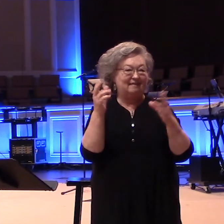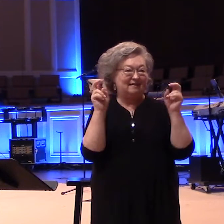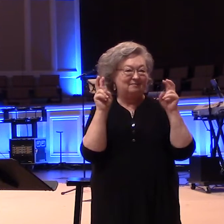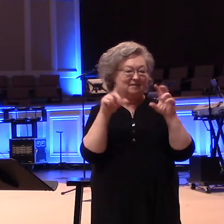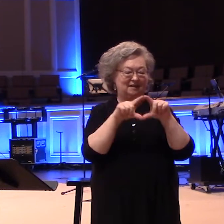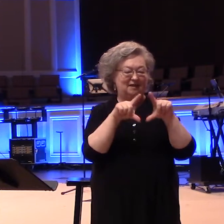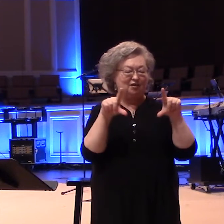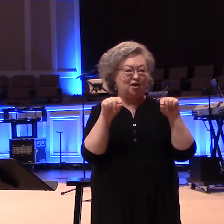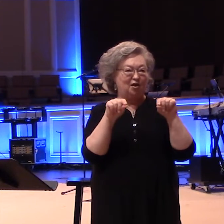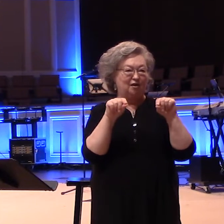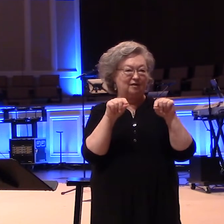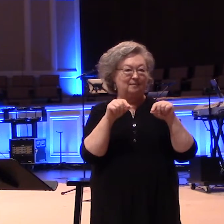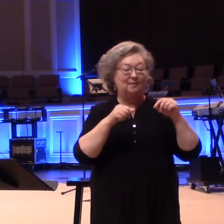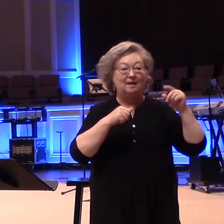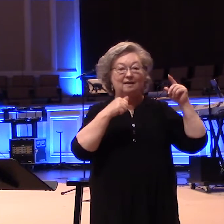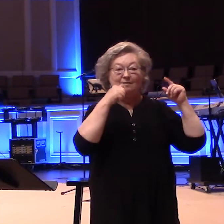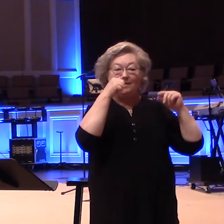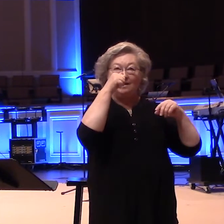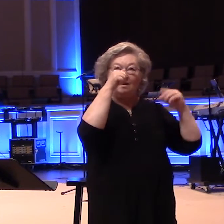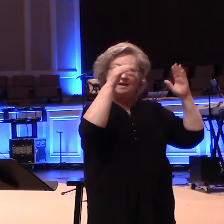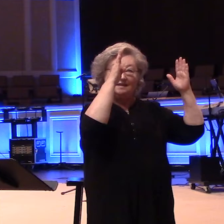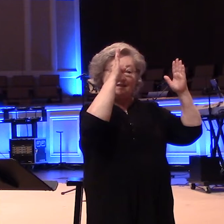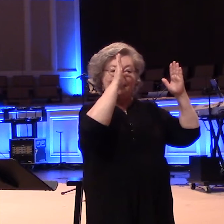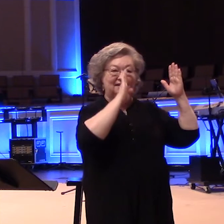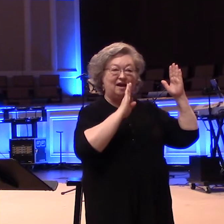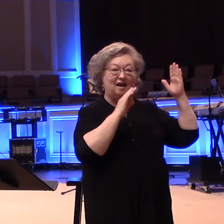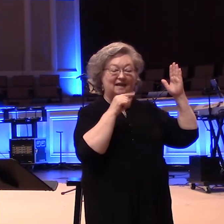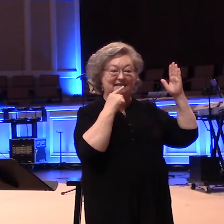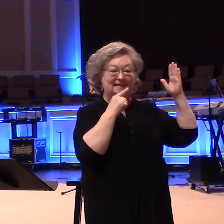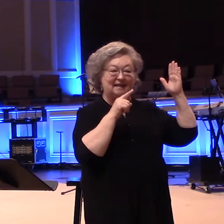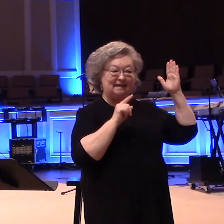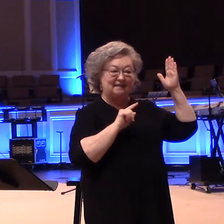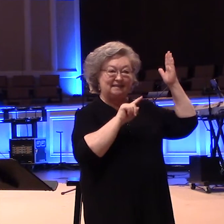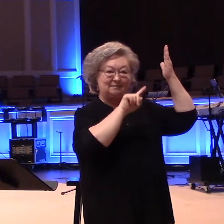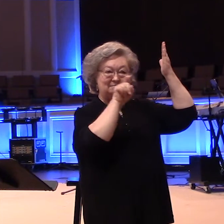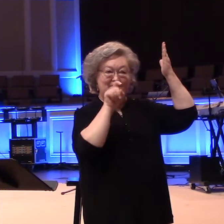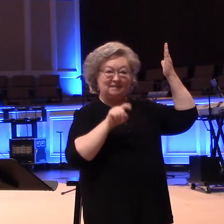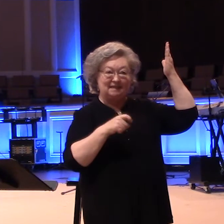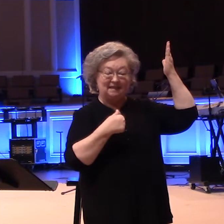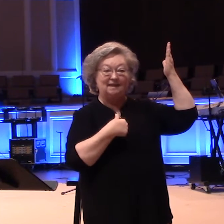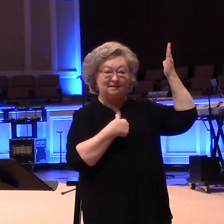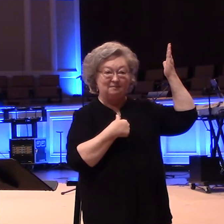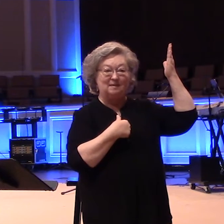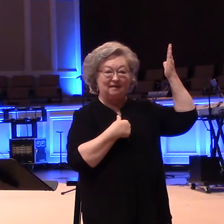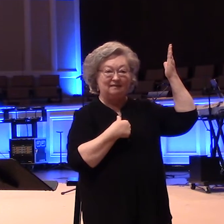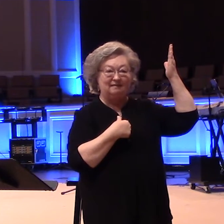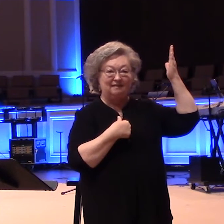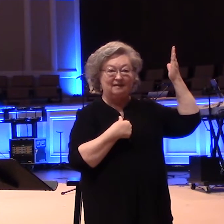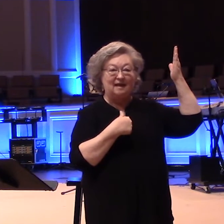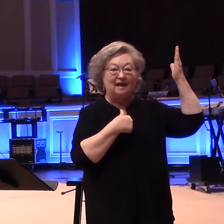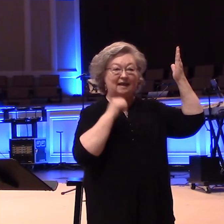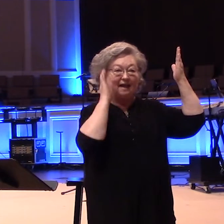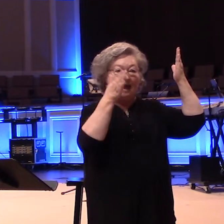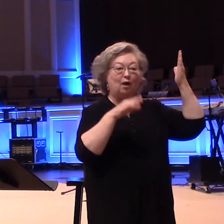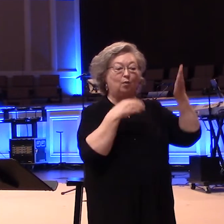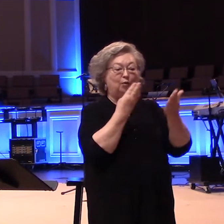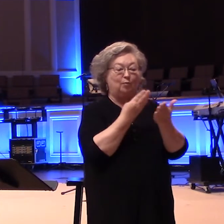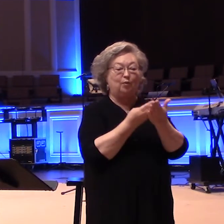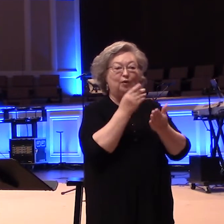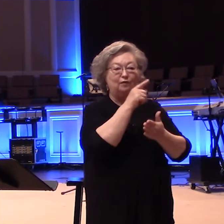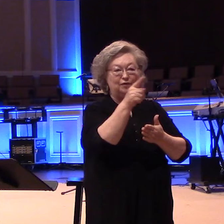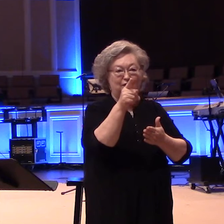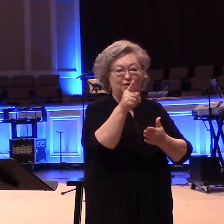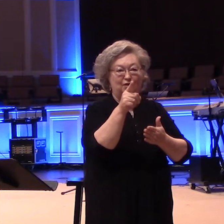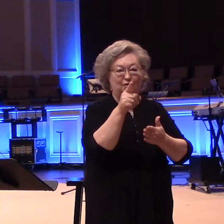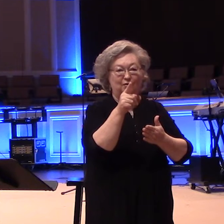test me in this and see if I won't pour out for you a blessing. You can test me in this. I want to prove to you what kind of God I am towards you. And so we're going to